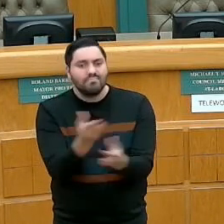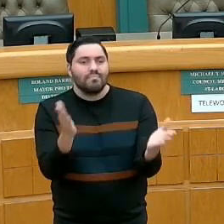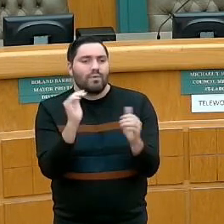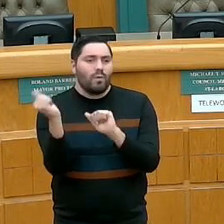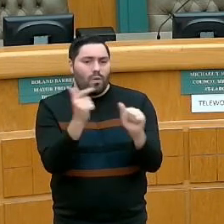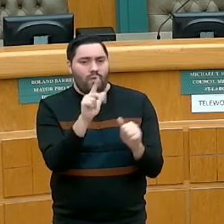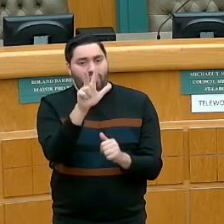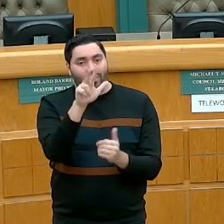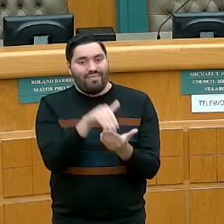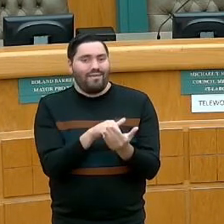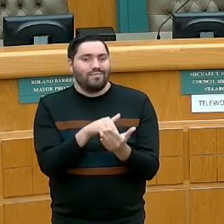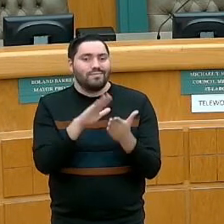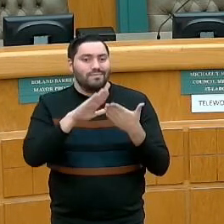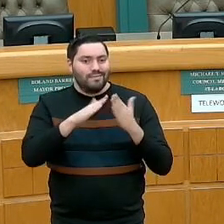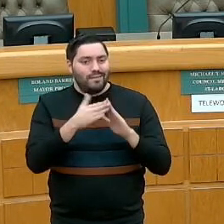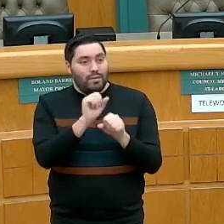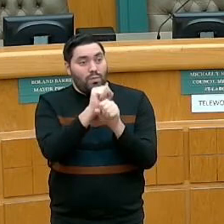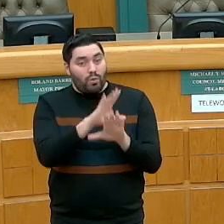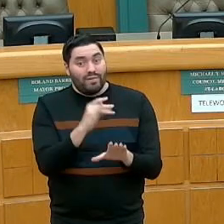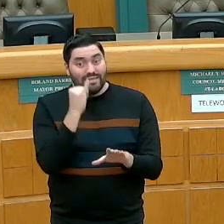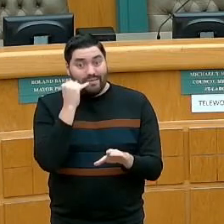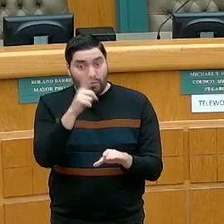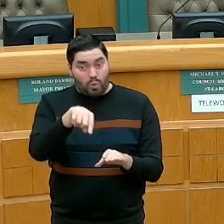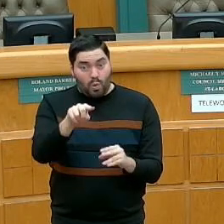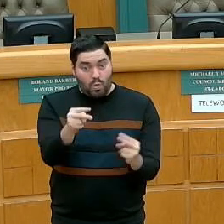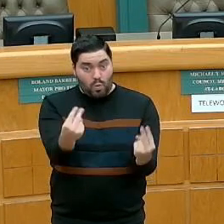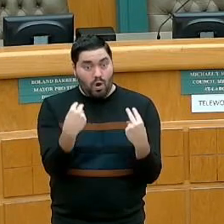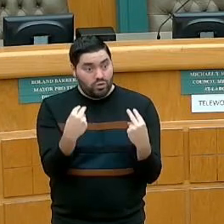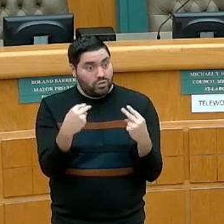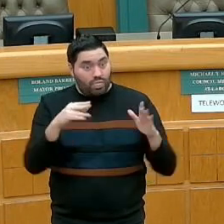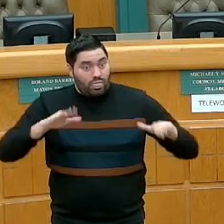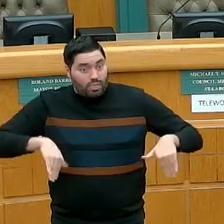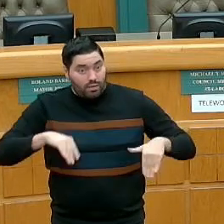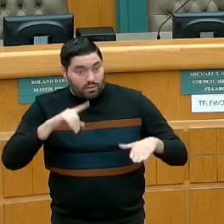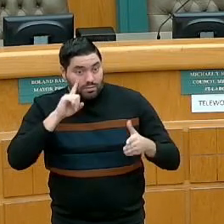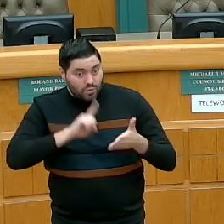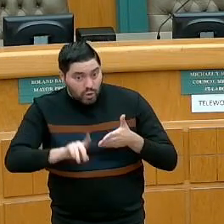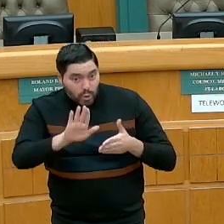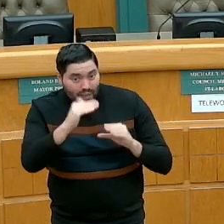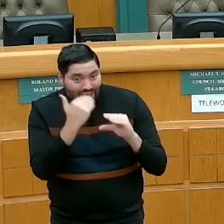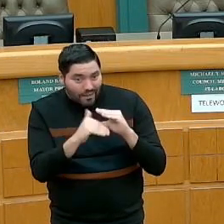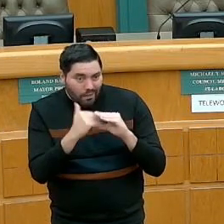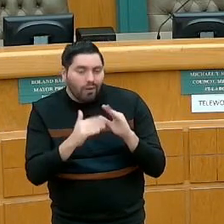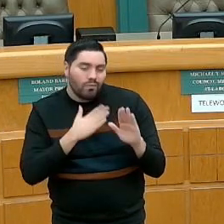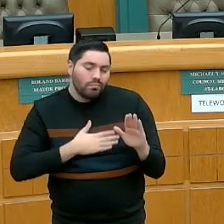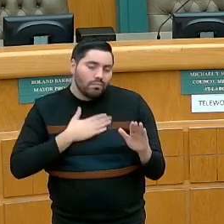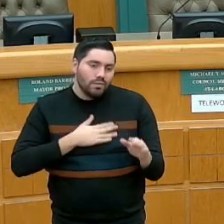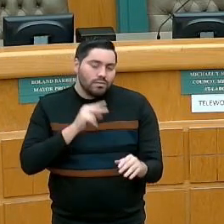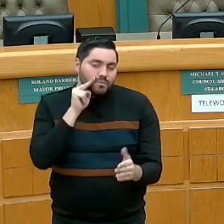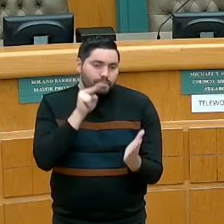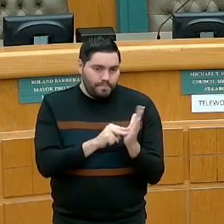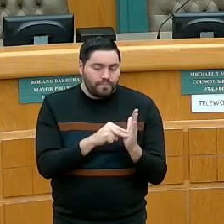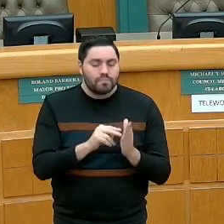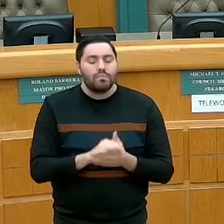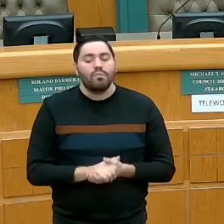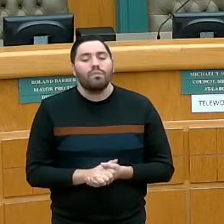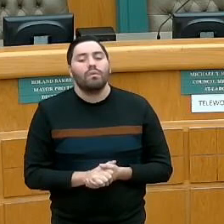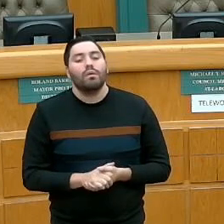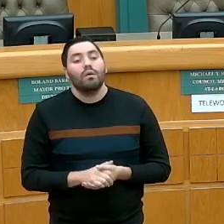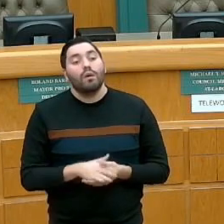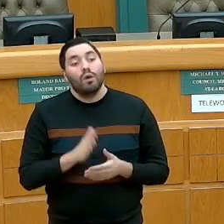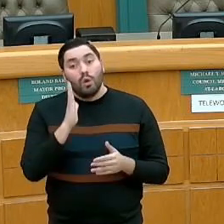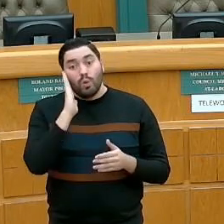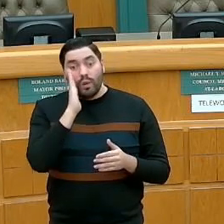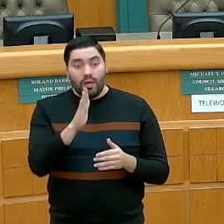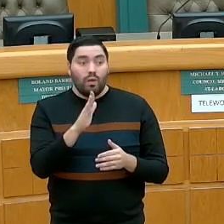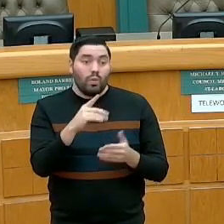today, in case any city employees are watching and haven't had a chance to check their emails yet. Just wanted to bring this to their attention. We'll begin to